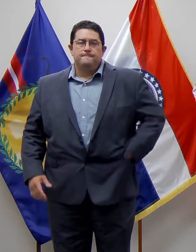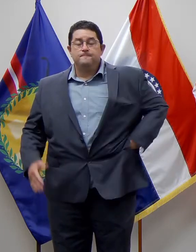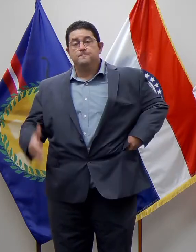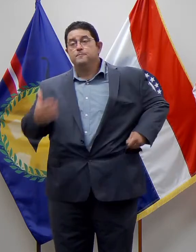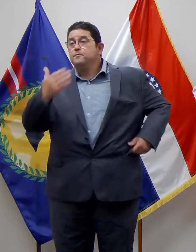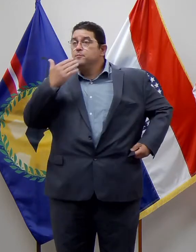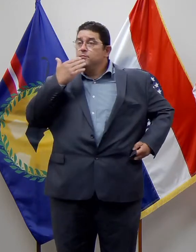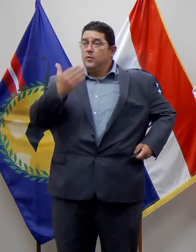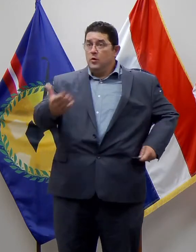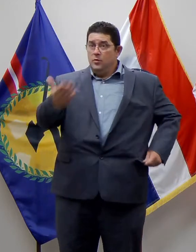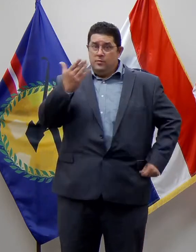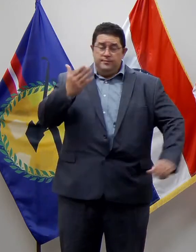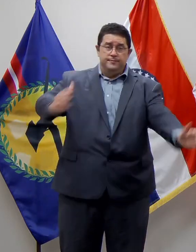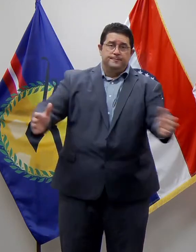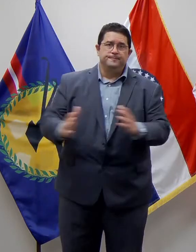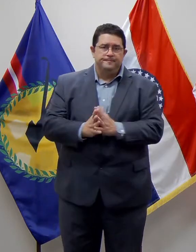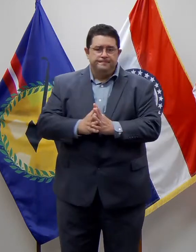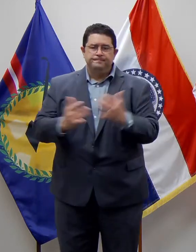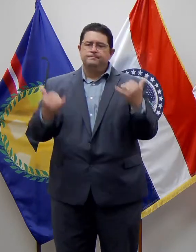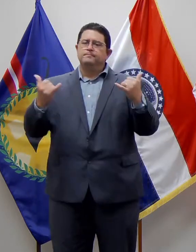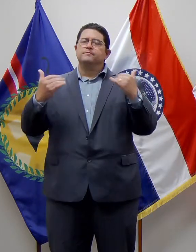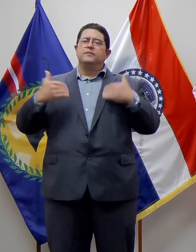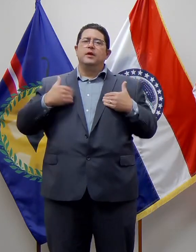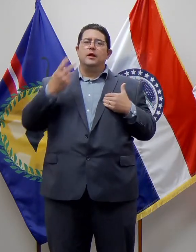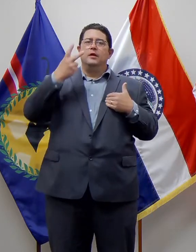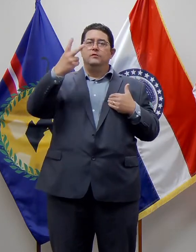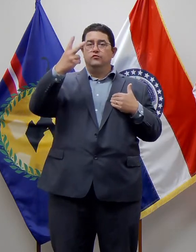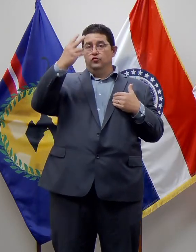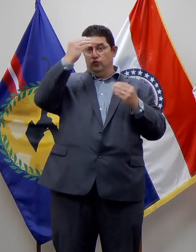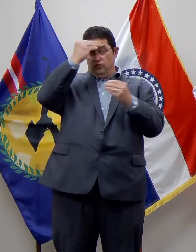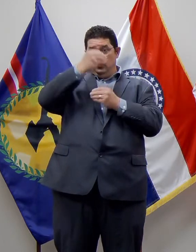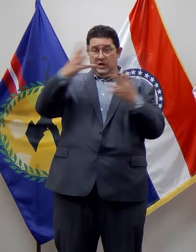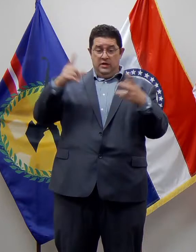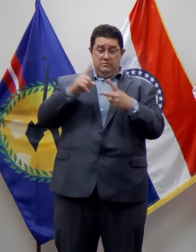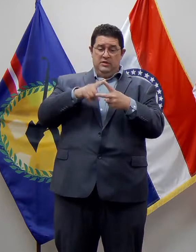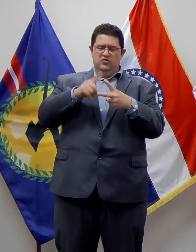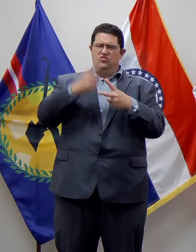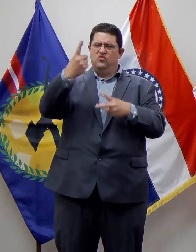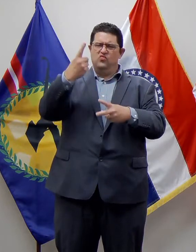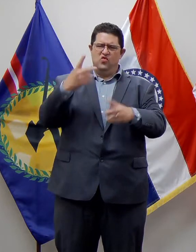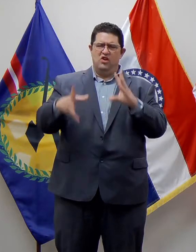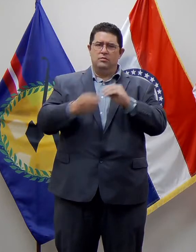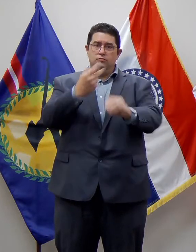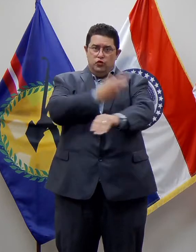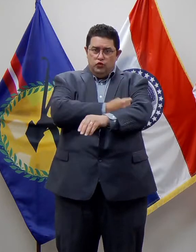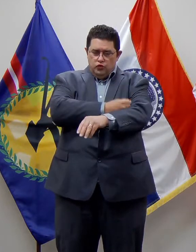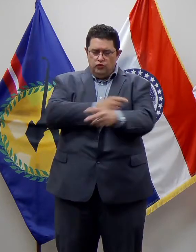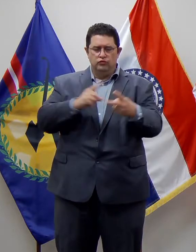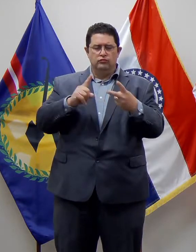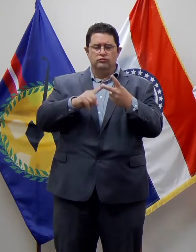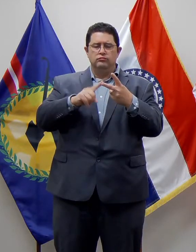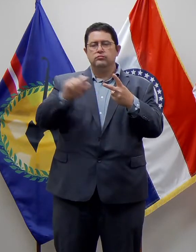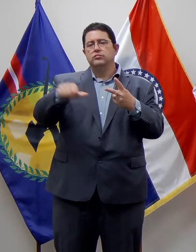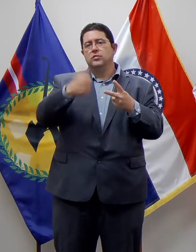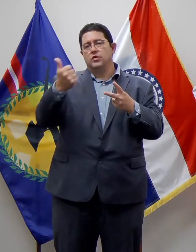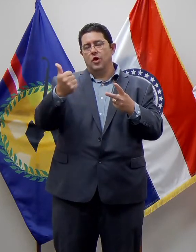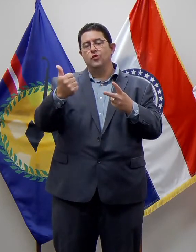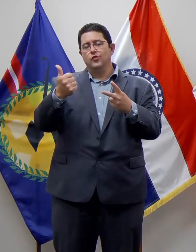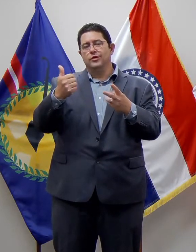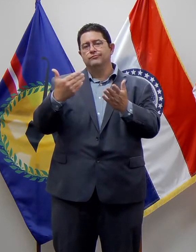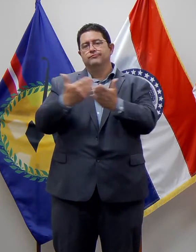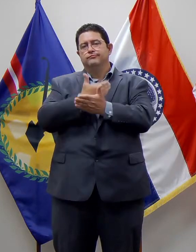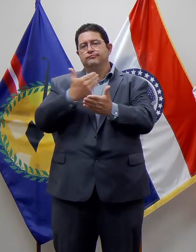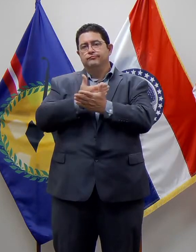Good morning. Today I have two announcements, one regarding boosters and another regarding another